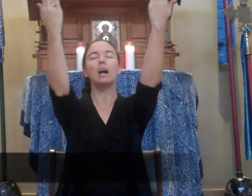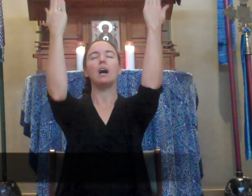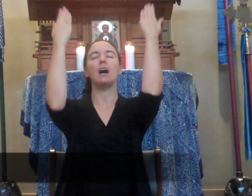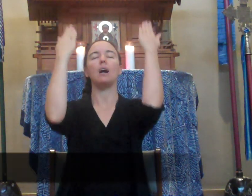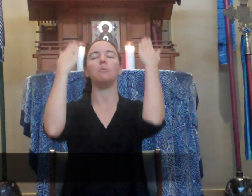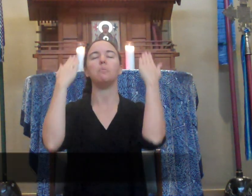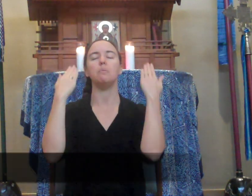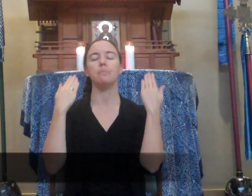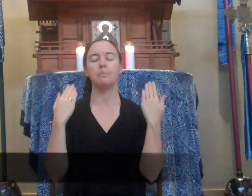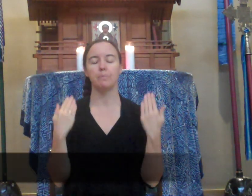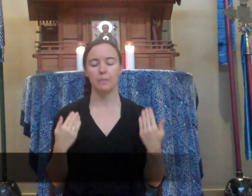Come,